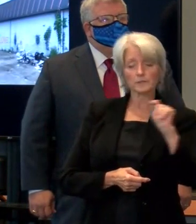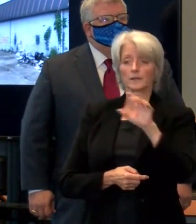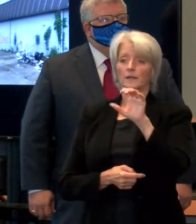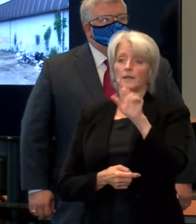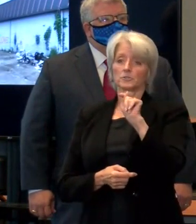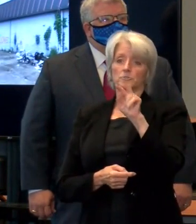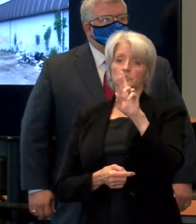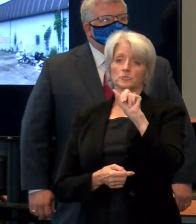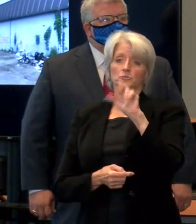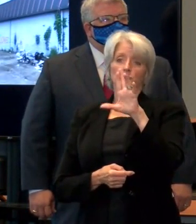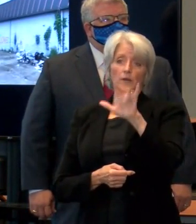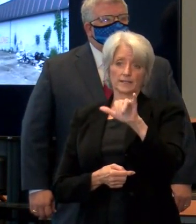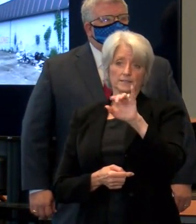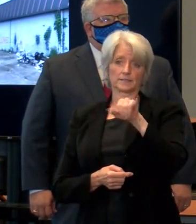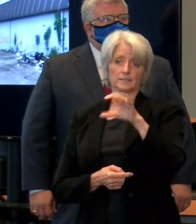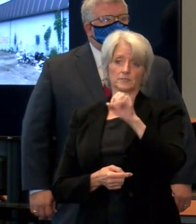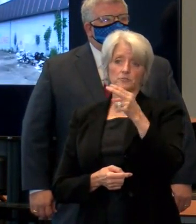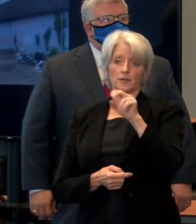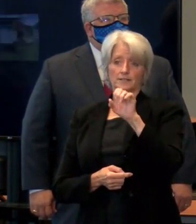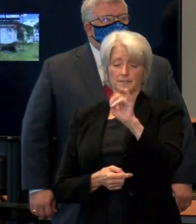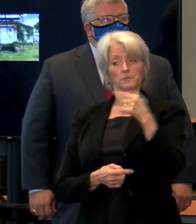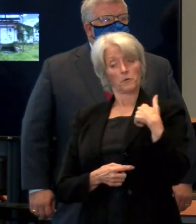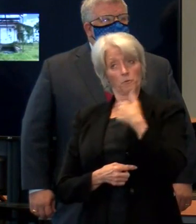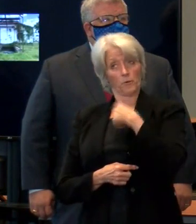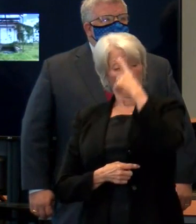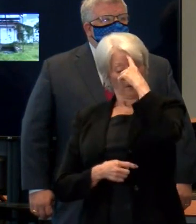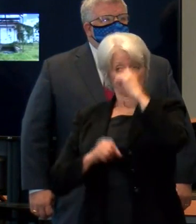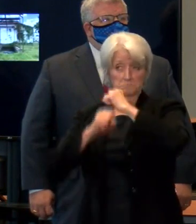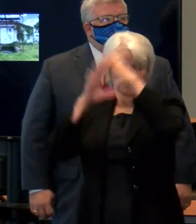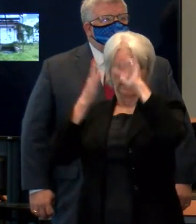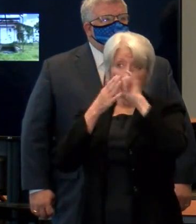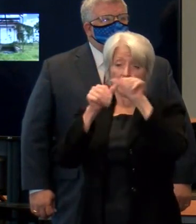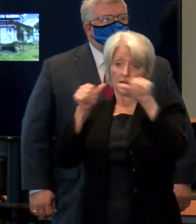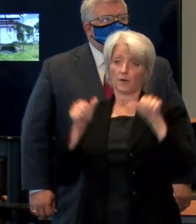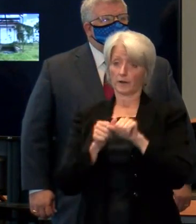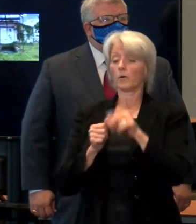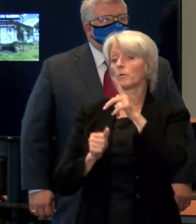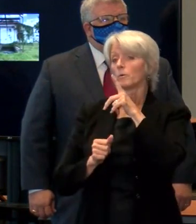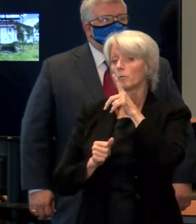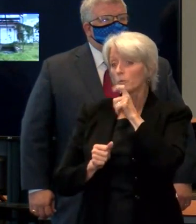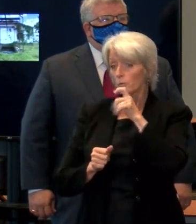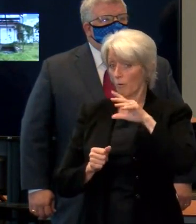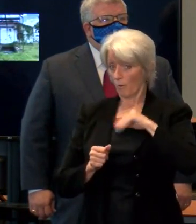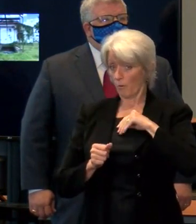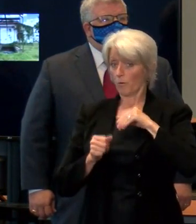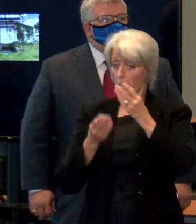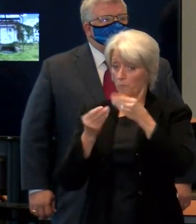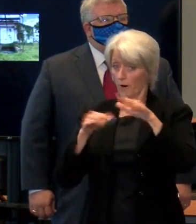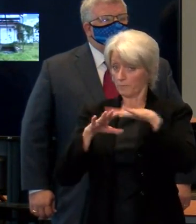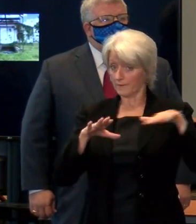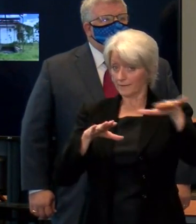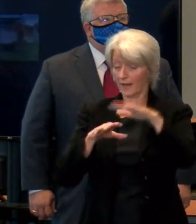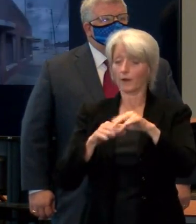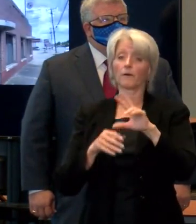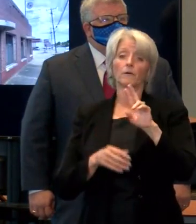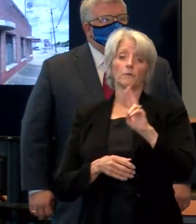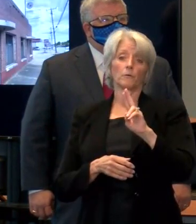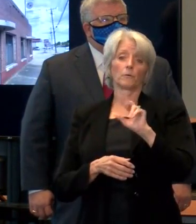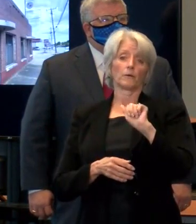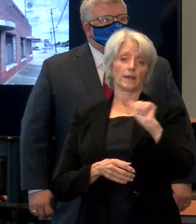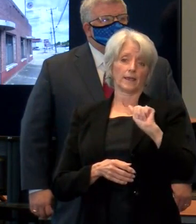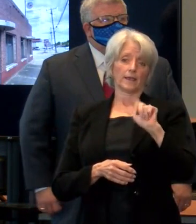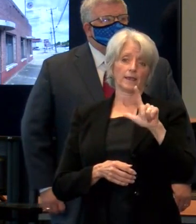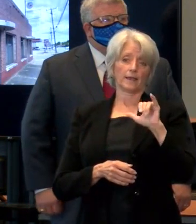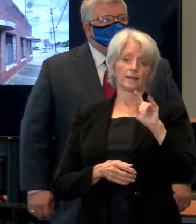as, and when we really think about Asher Avenue, one of the main property owners of Asher Avenue is UA Little Rock, and we have Chancellor Christy